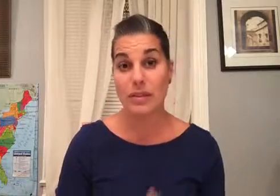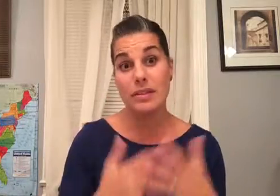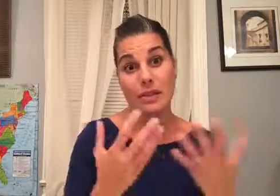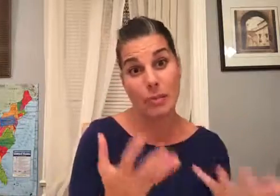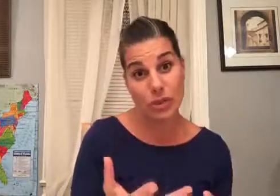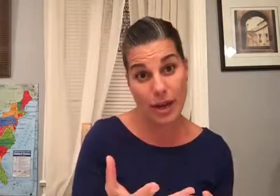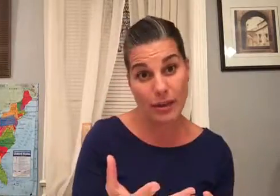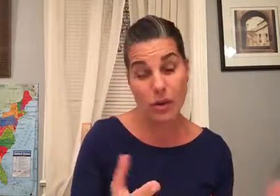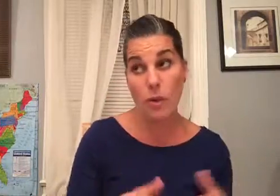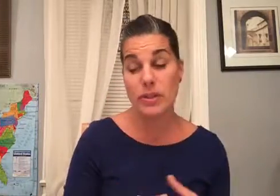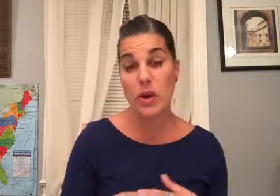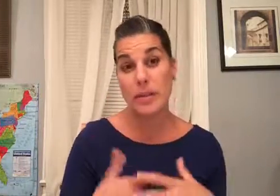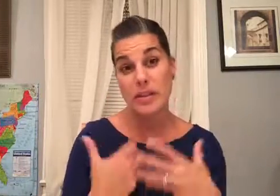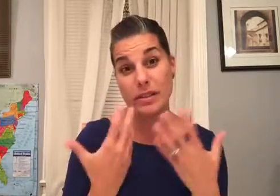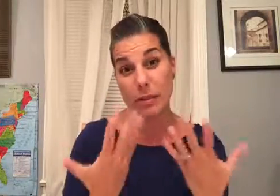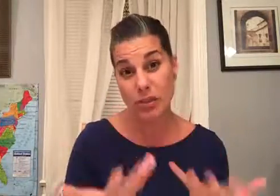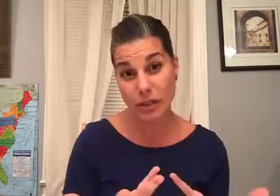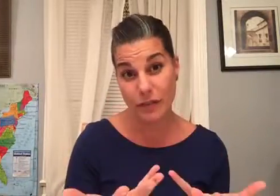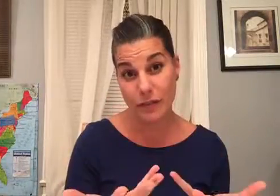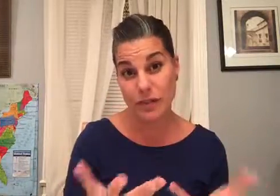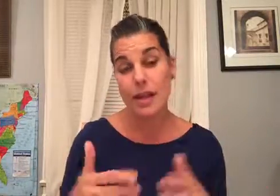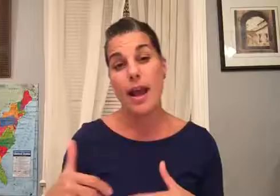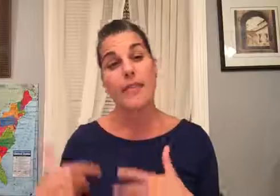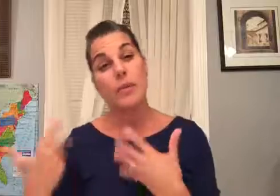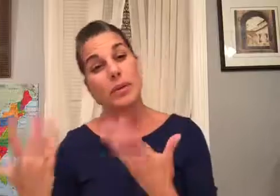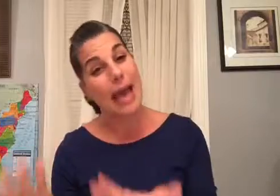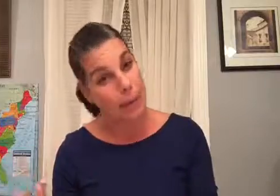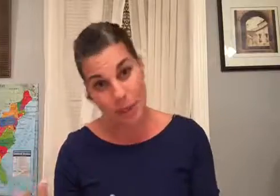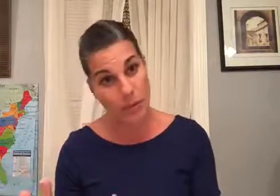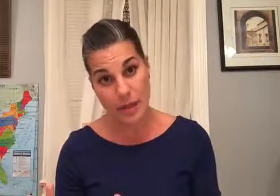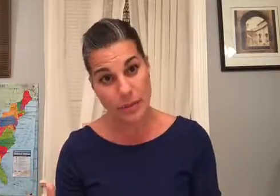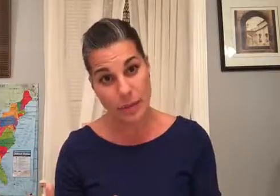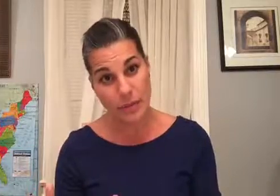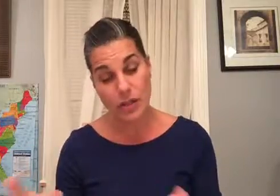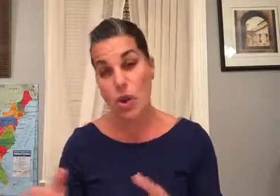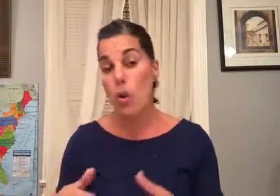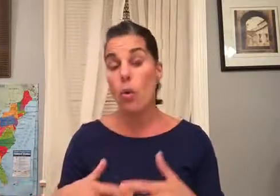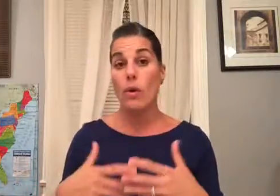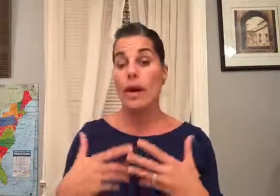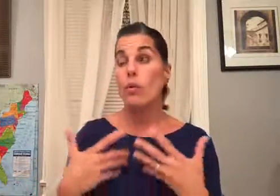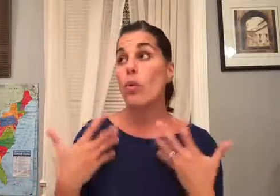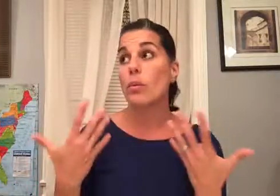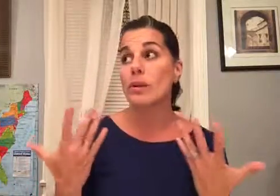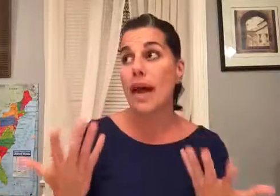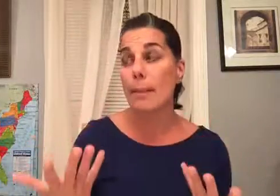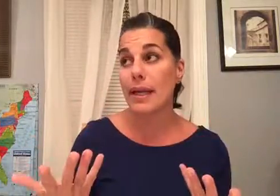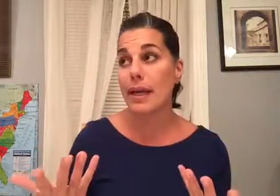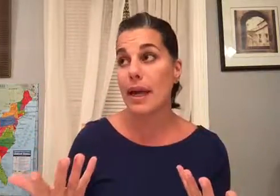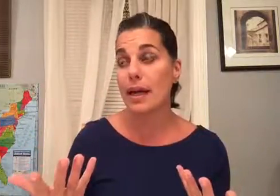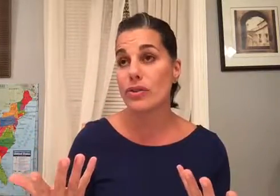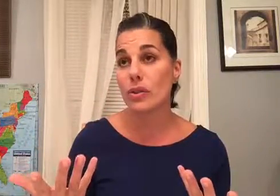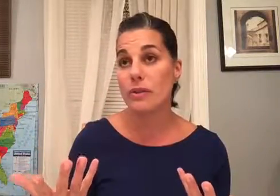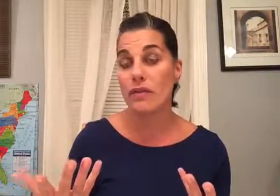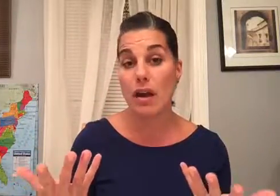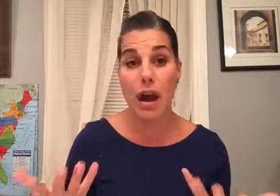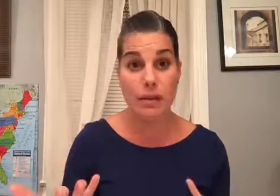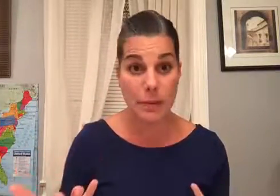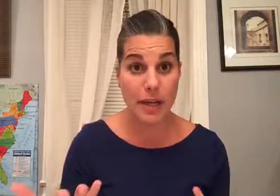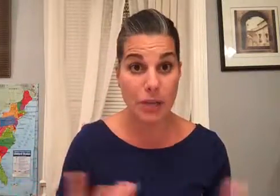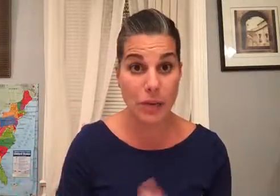the subject. You're always talking about the subject first, and then what's happening with that subject, or what's happening in terms of the concepts that you want to